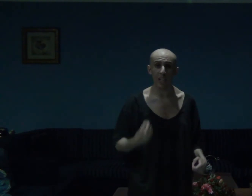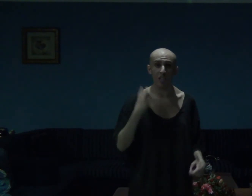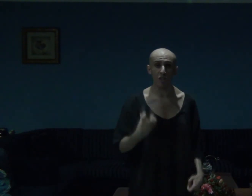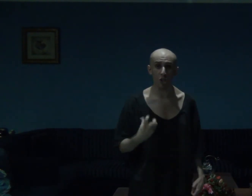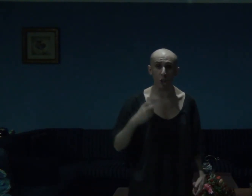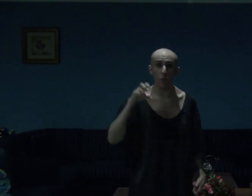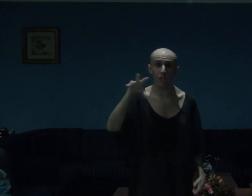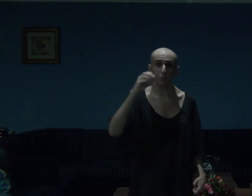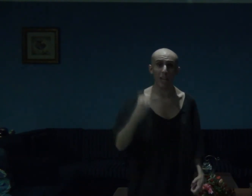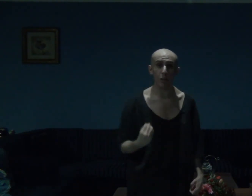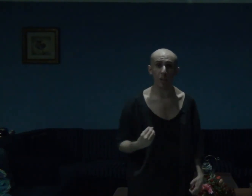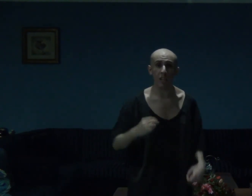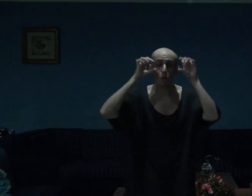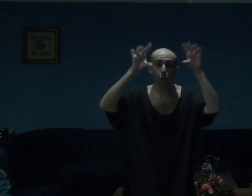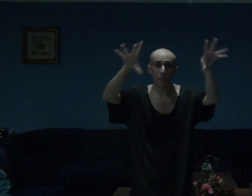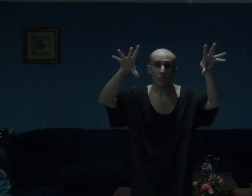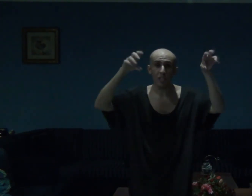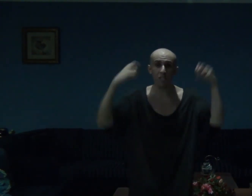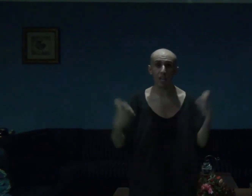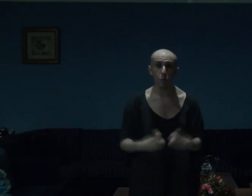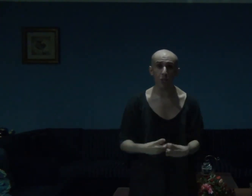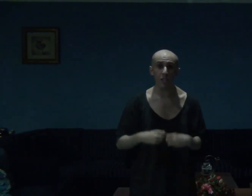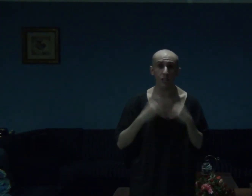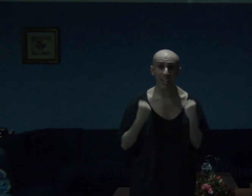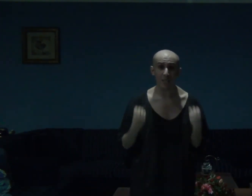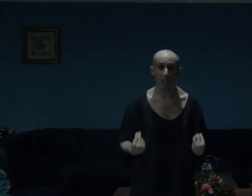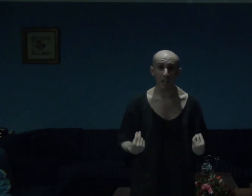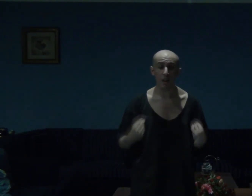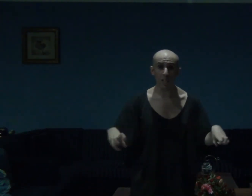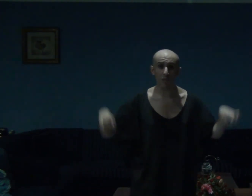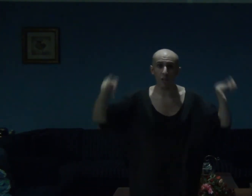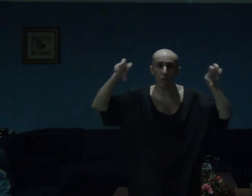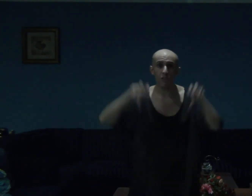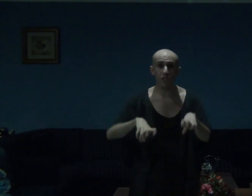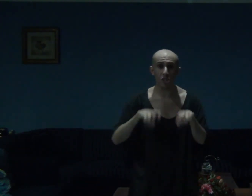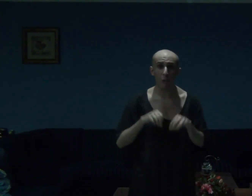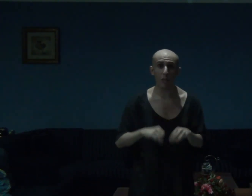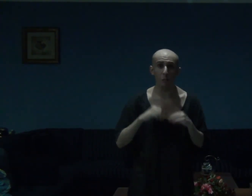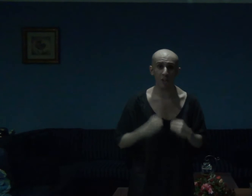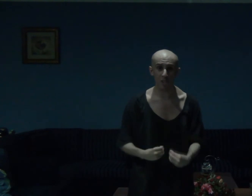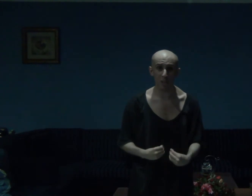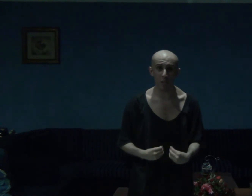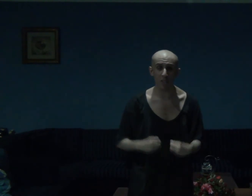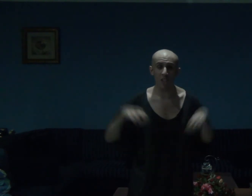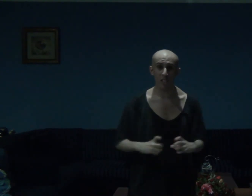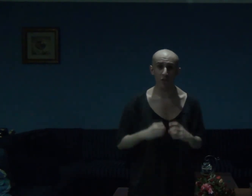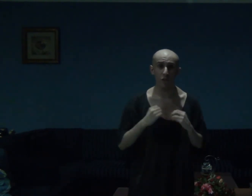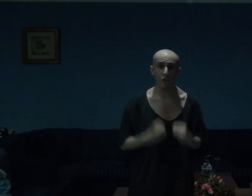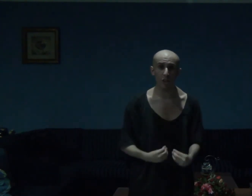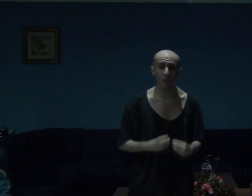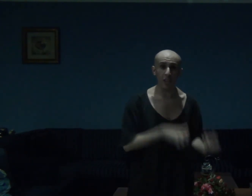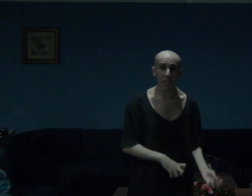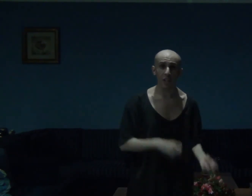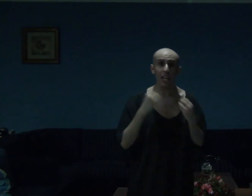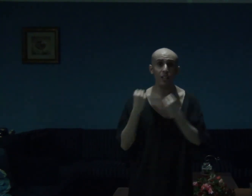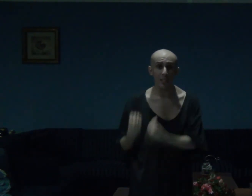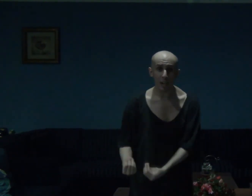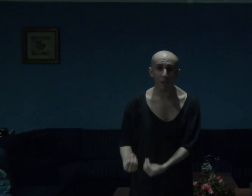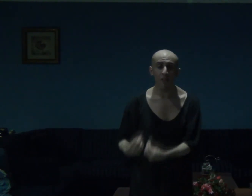and so inspiring to witness and read as a reader of this comic book series centered on death and life. And